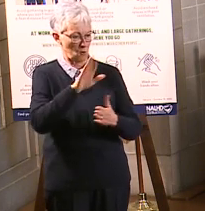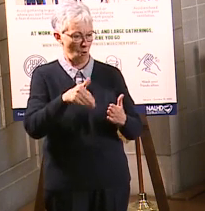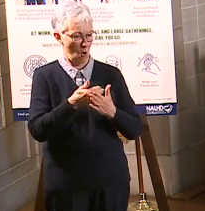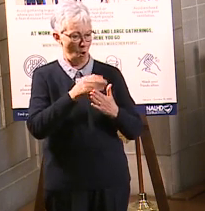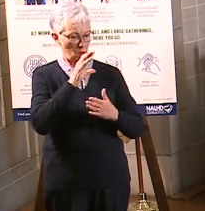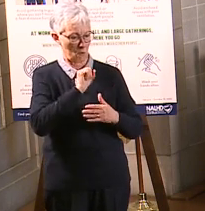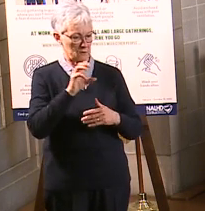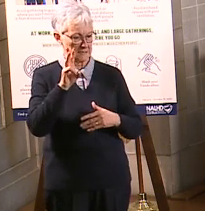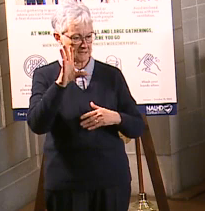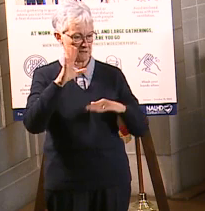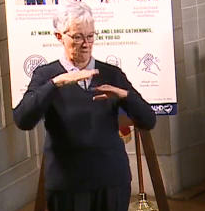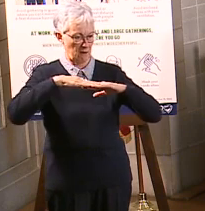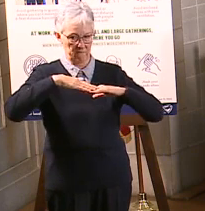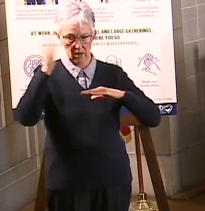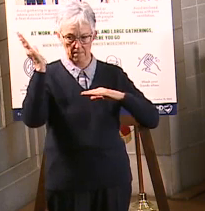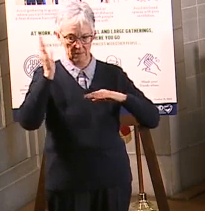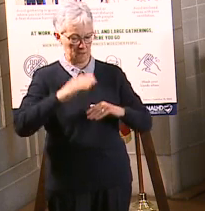next?